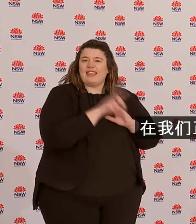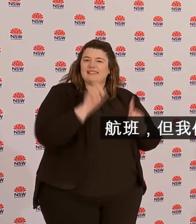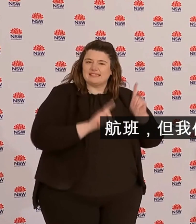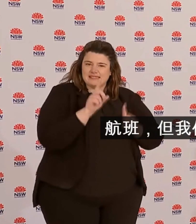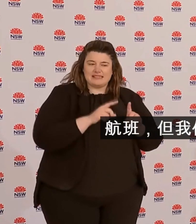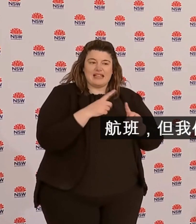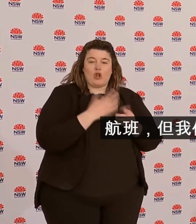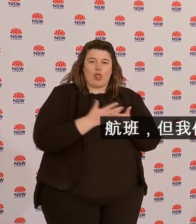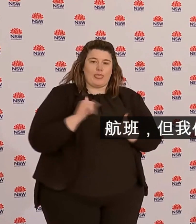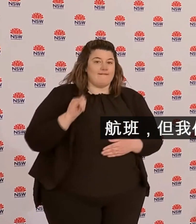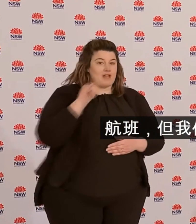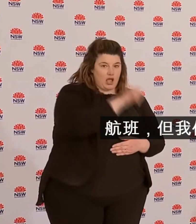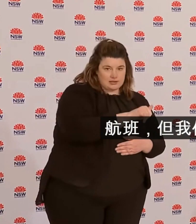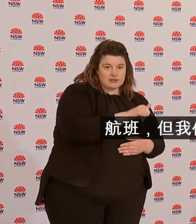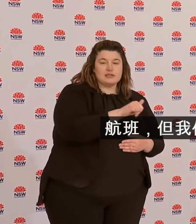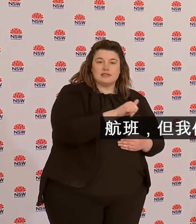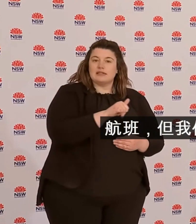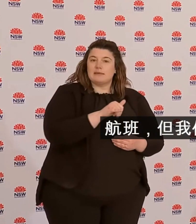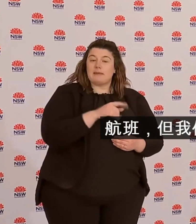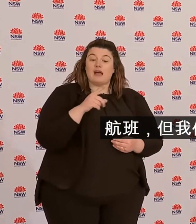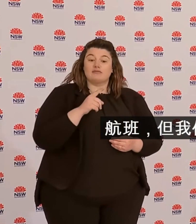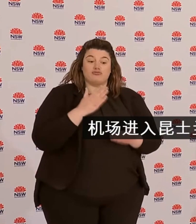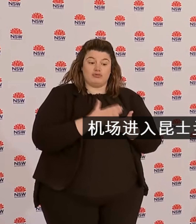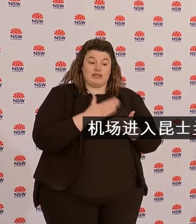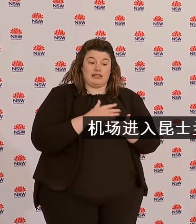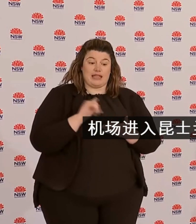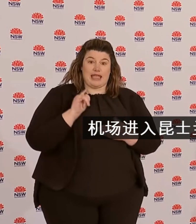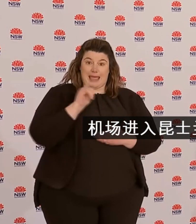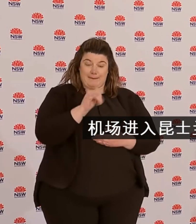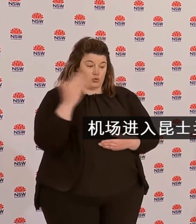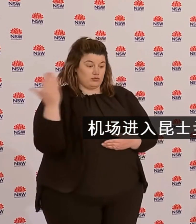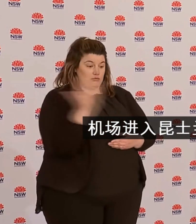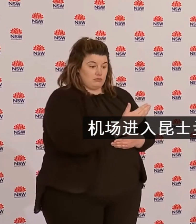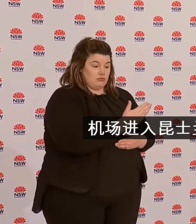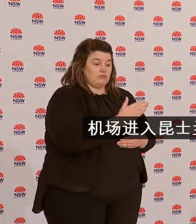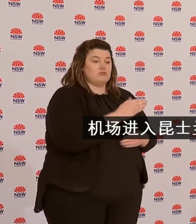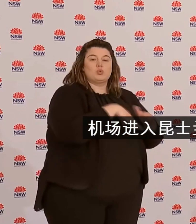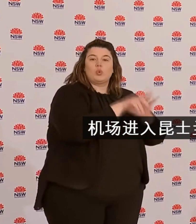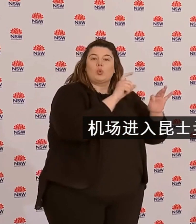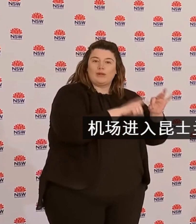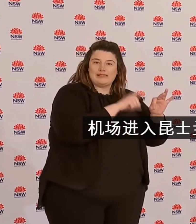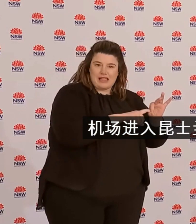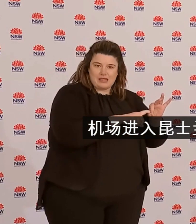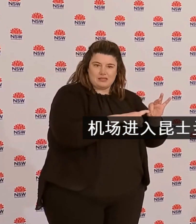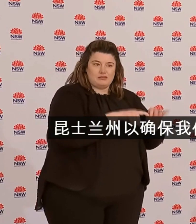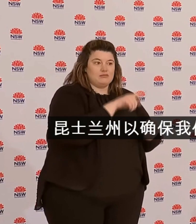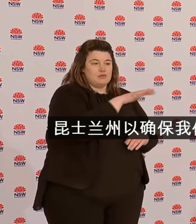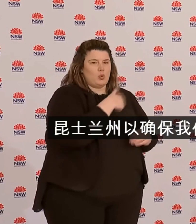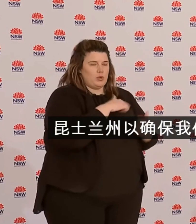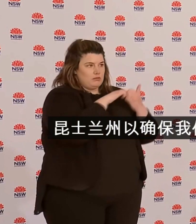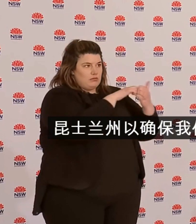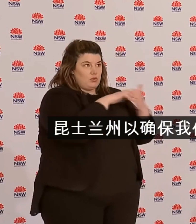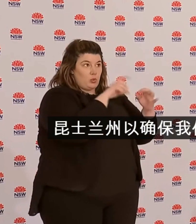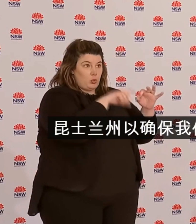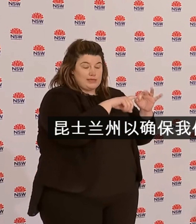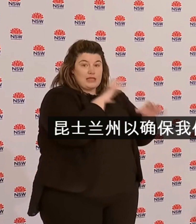also on the flight, but we understand they went directly from the airport into Queensland. So we've been working very closely with